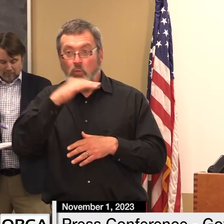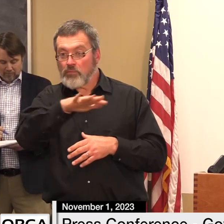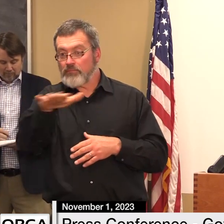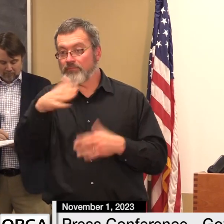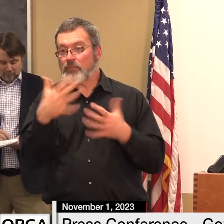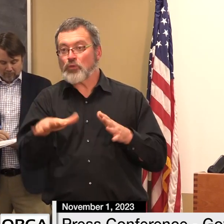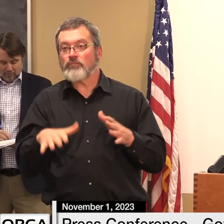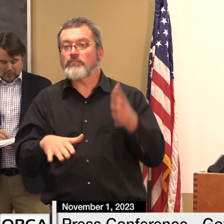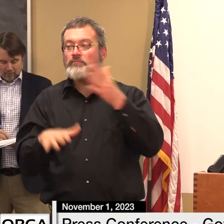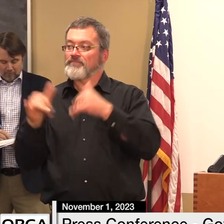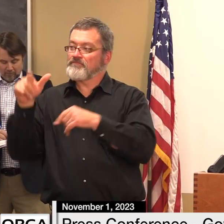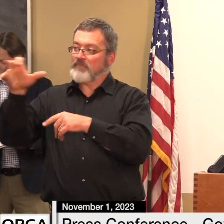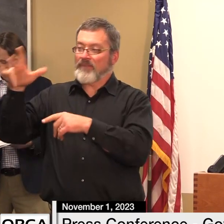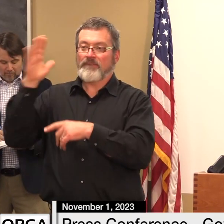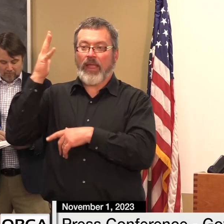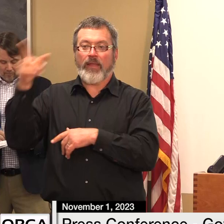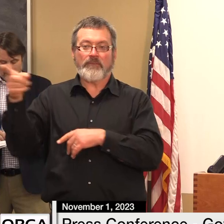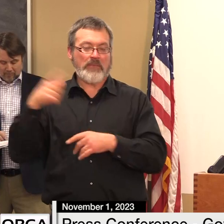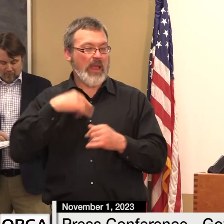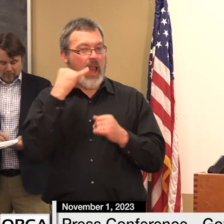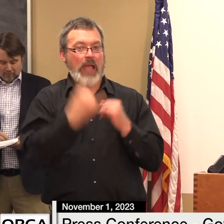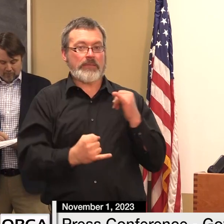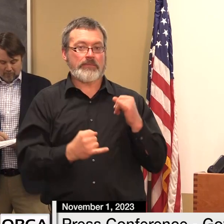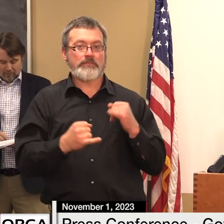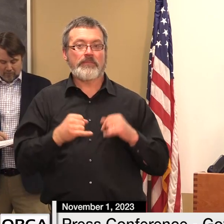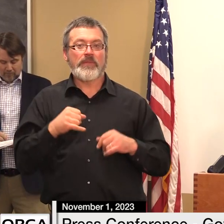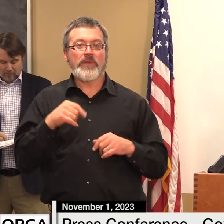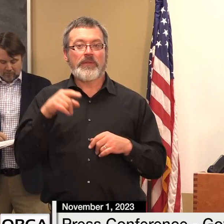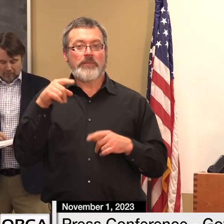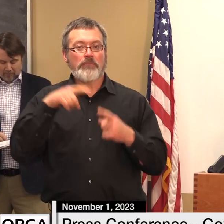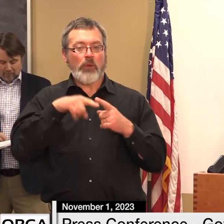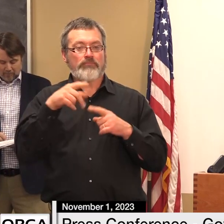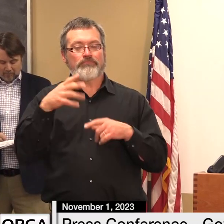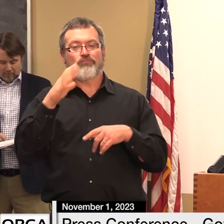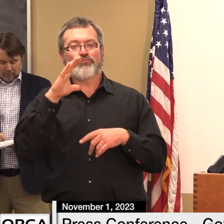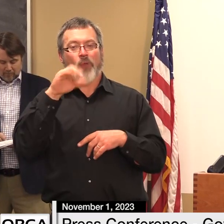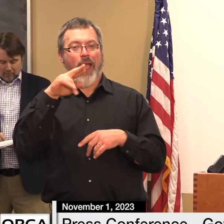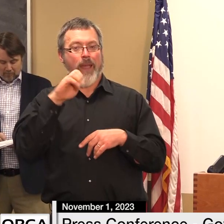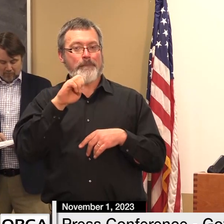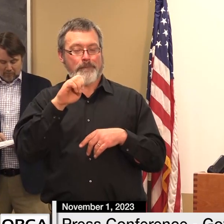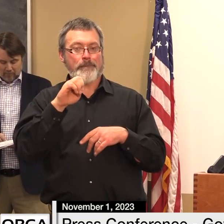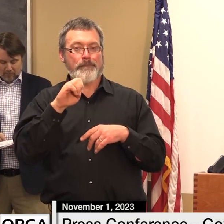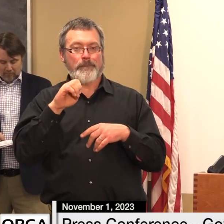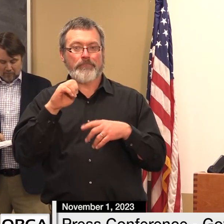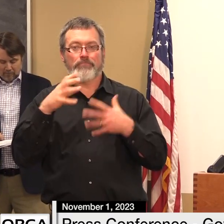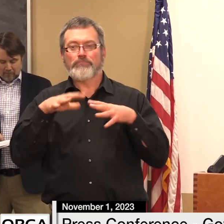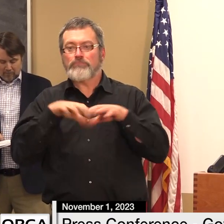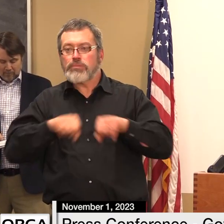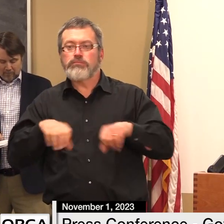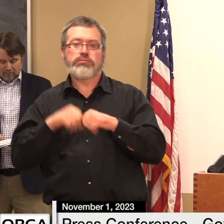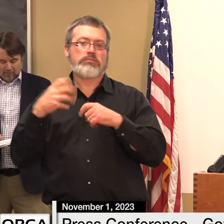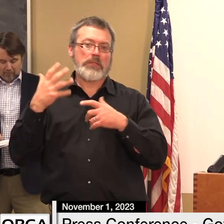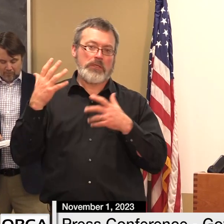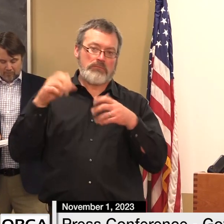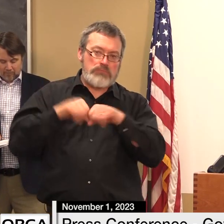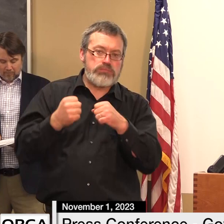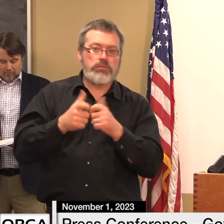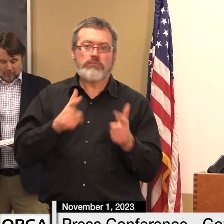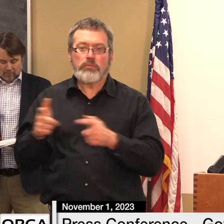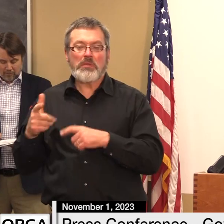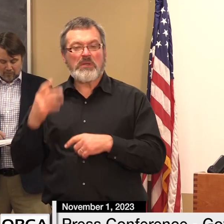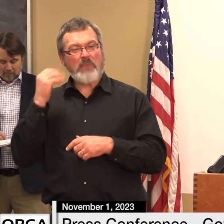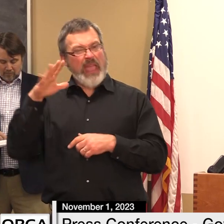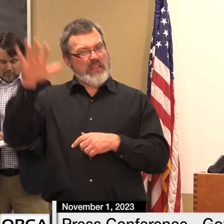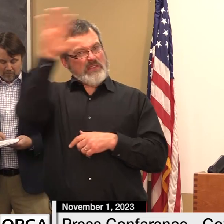All right, thank you. Oh, okay. So my last question is kind of circling back a little bit to crime, talking about where we were to begin with. So Vermont and a lot of its municipalities, I guess you could argue, have some of the